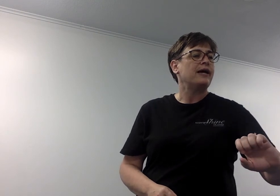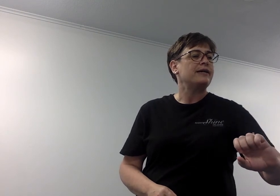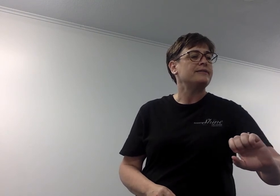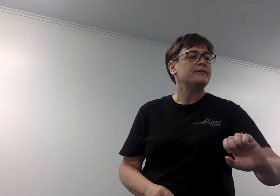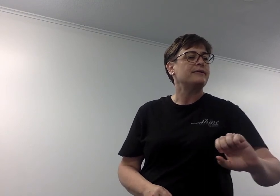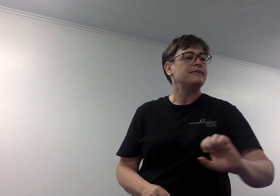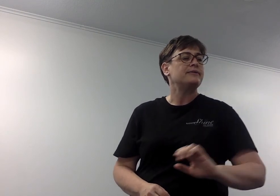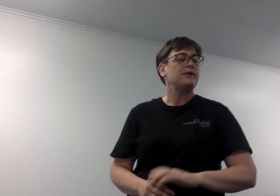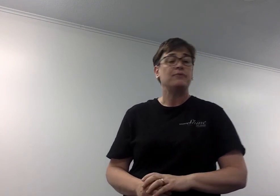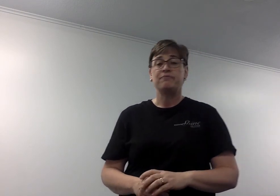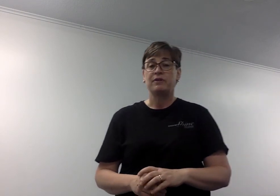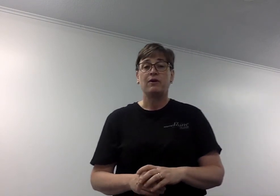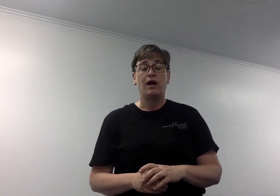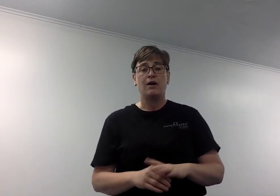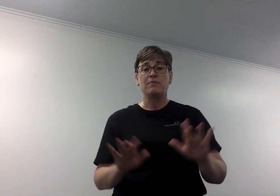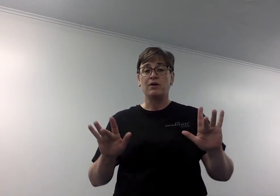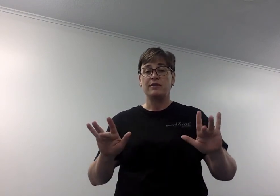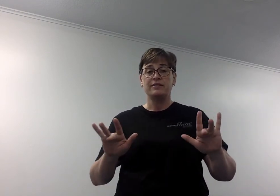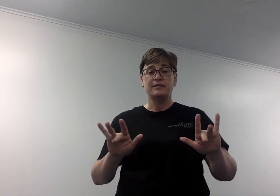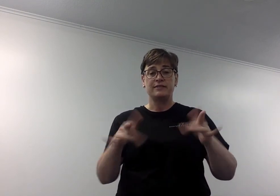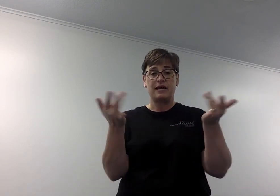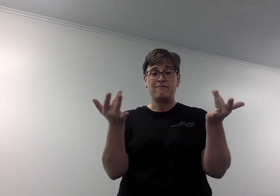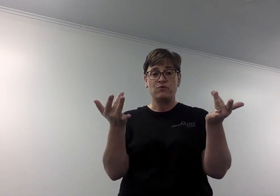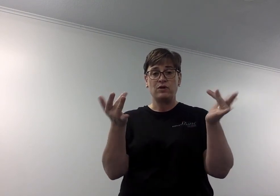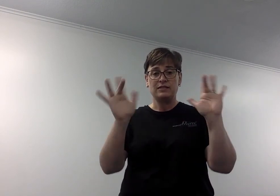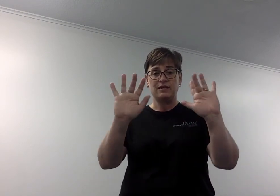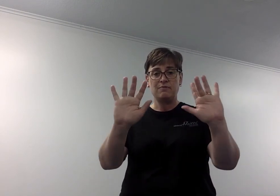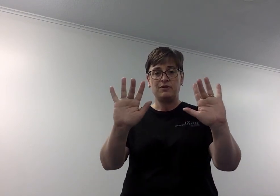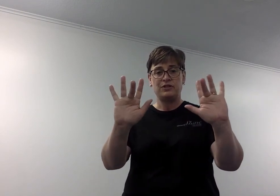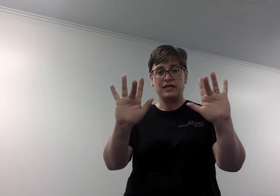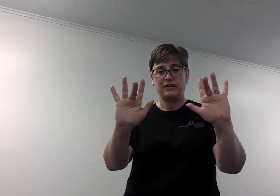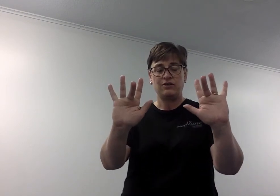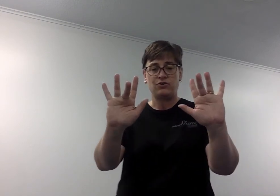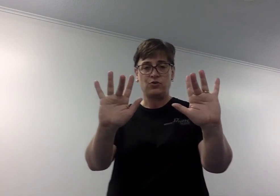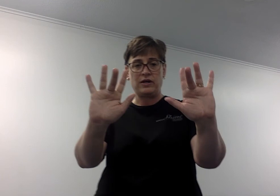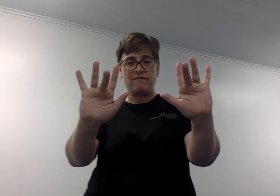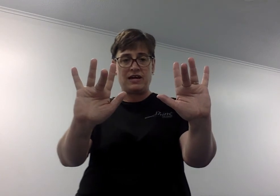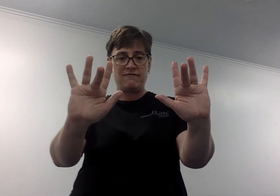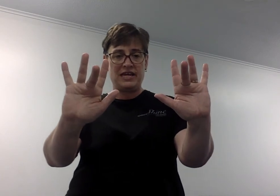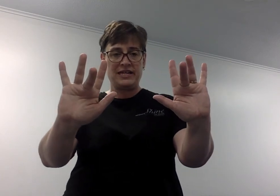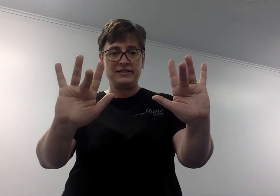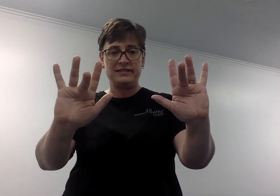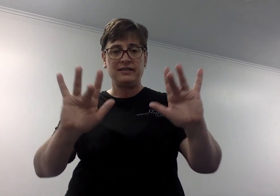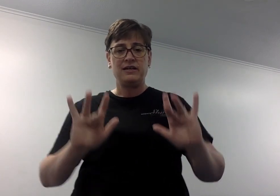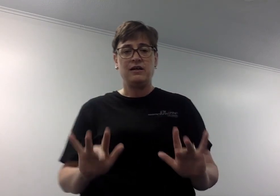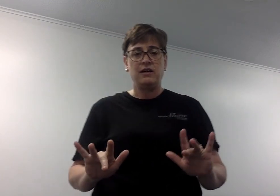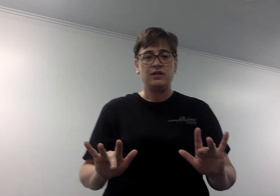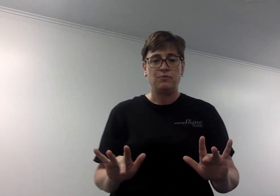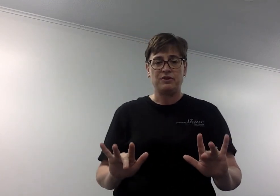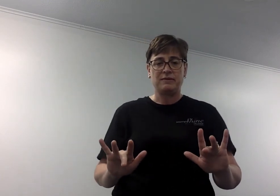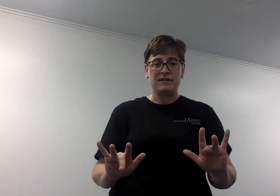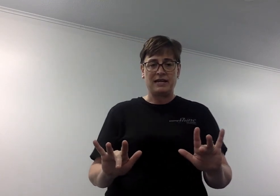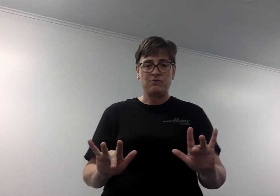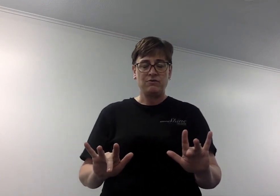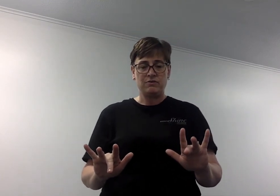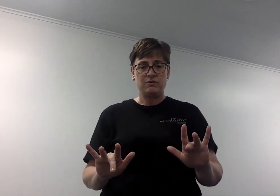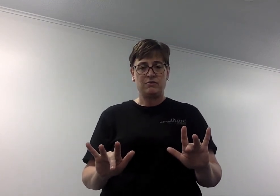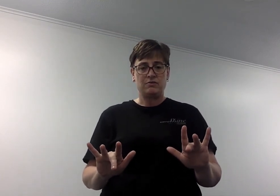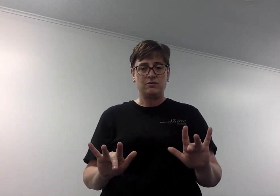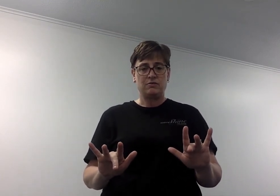realized. So, this is a sign for what's up. You take your 25 hands, you put them down, so